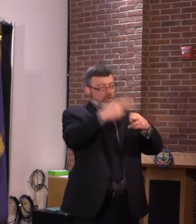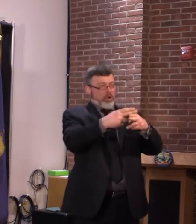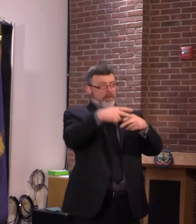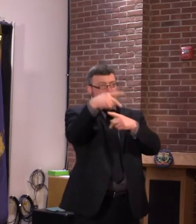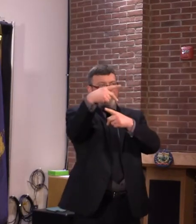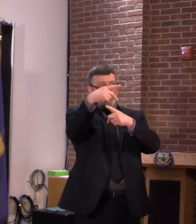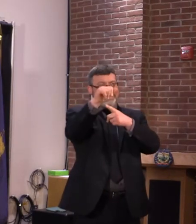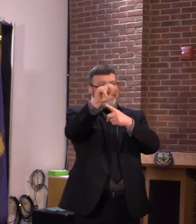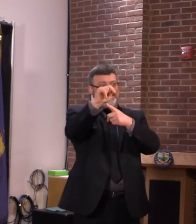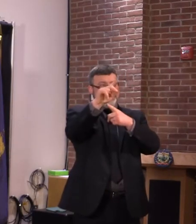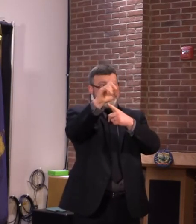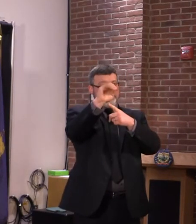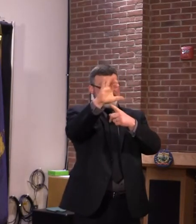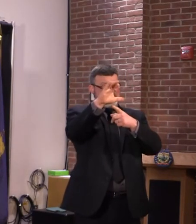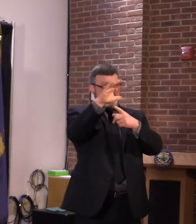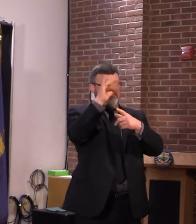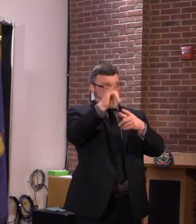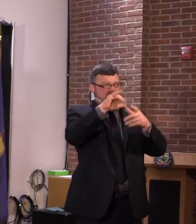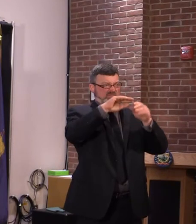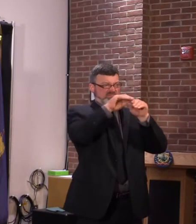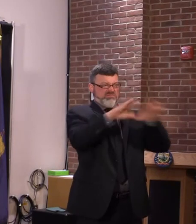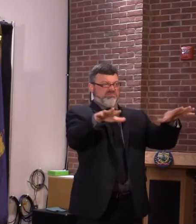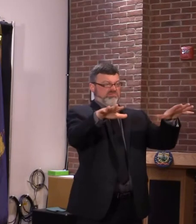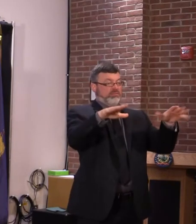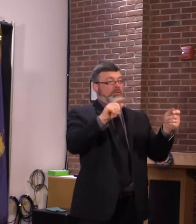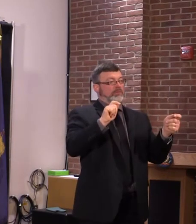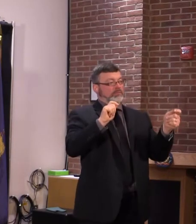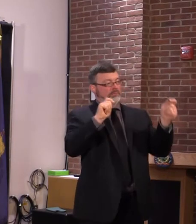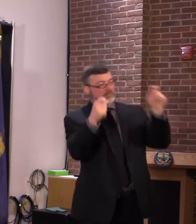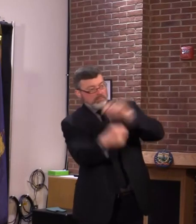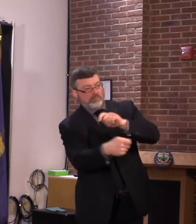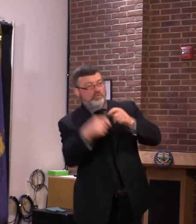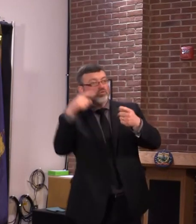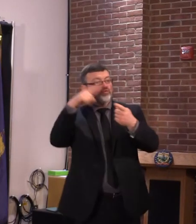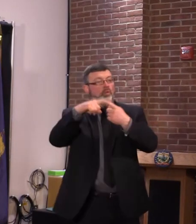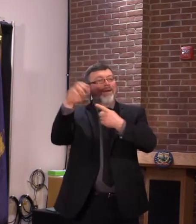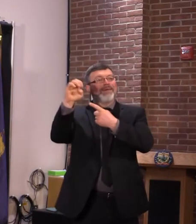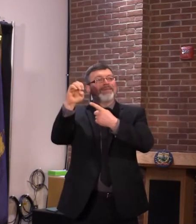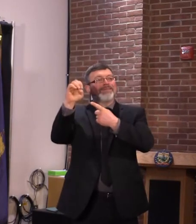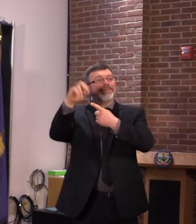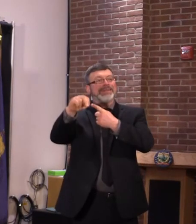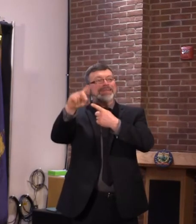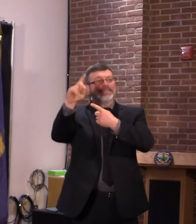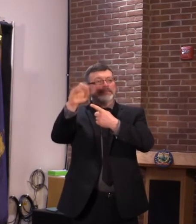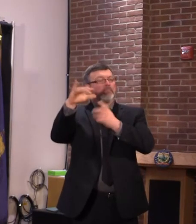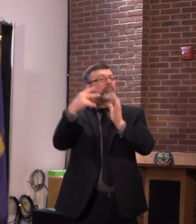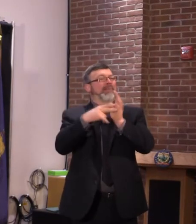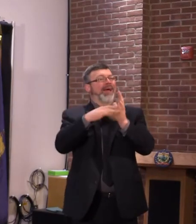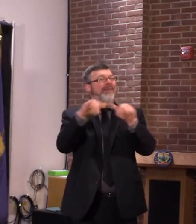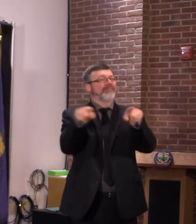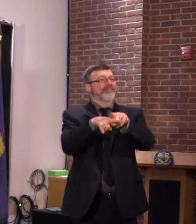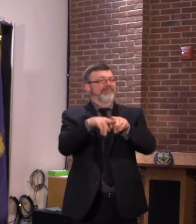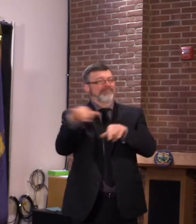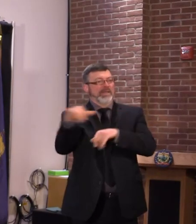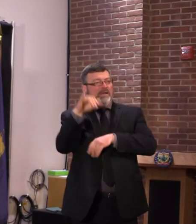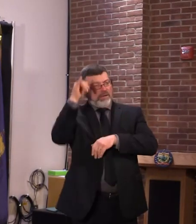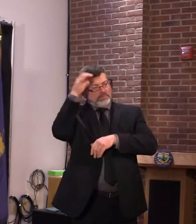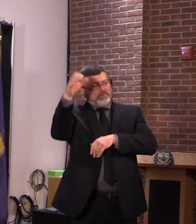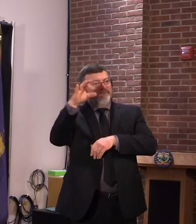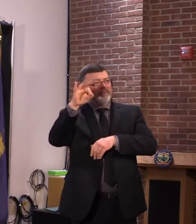like the virus is at a lower level and it's going to be like other viruses that come and go in our existence every